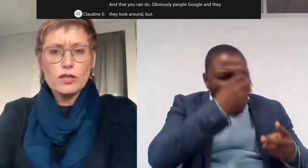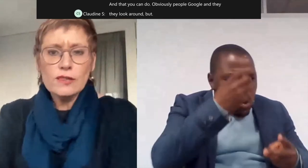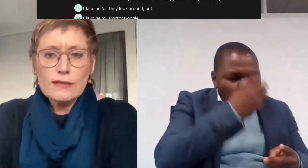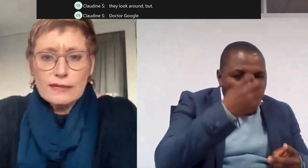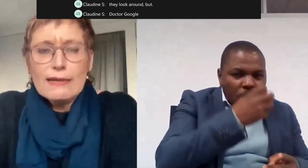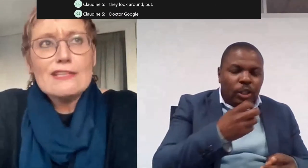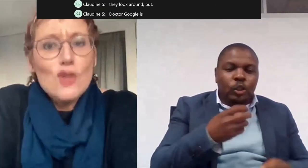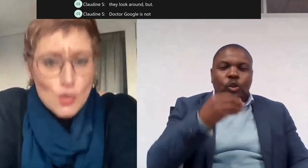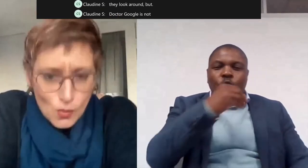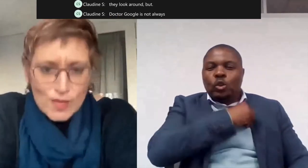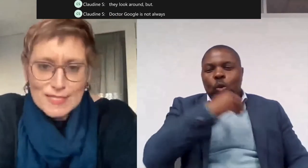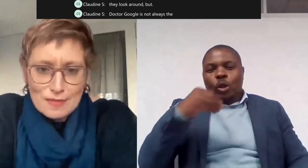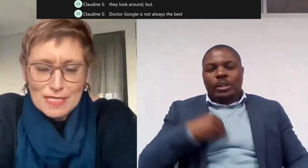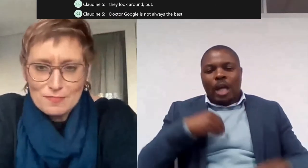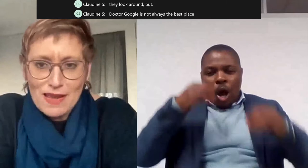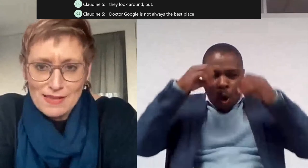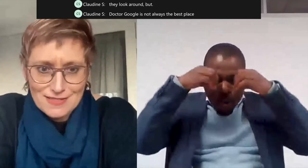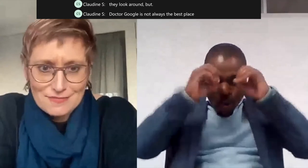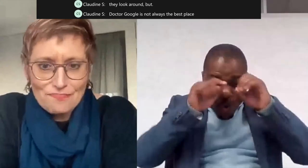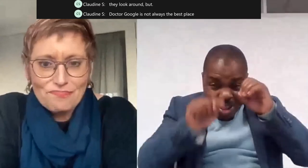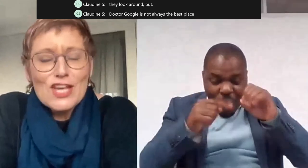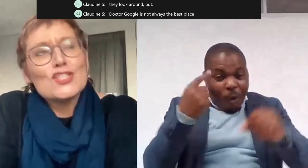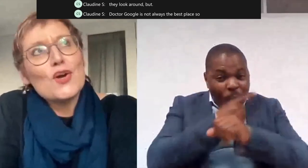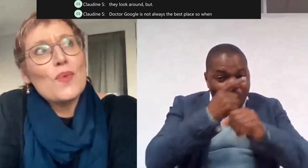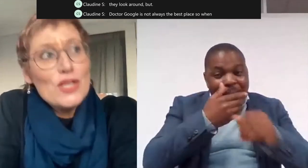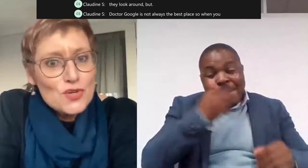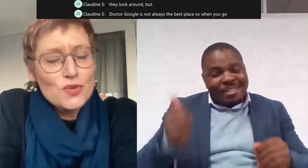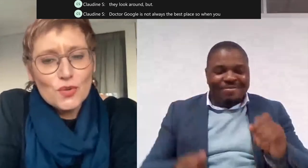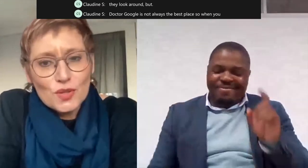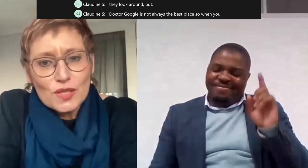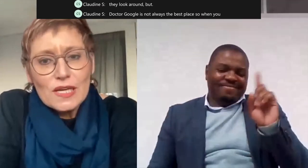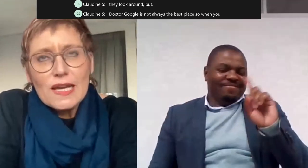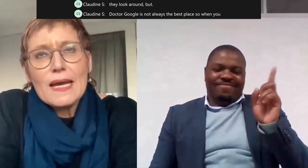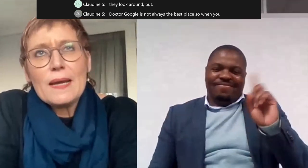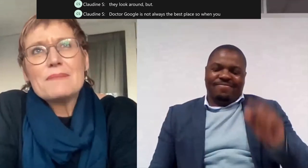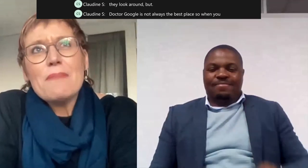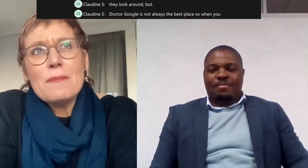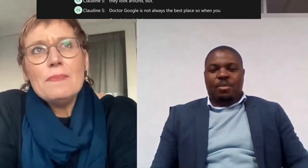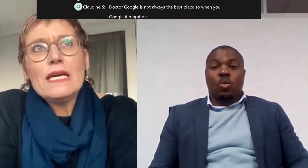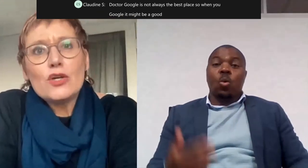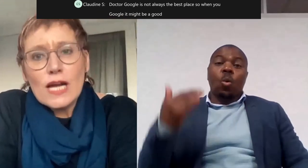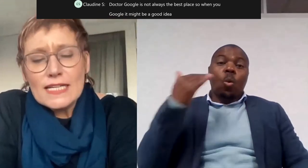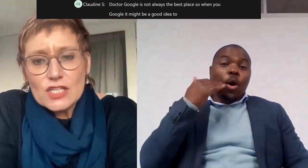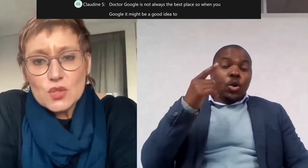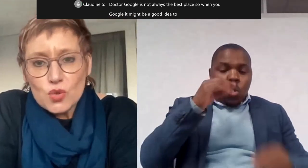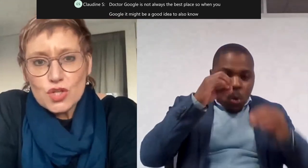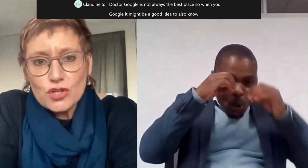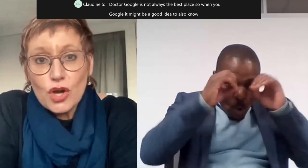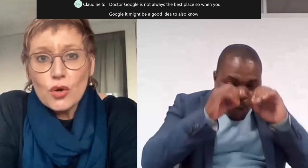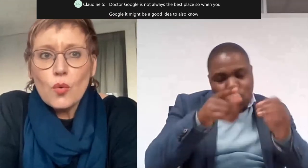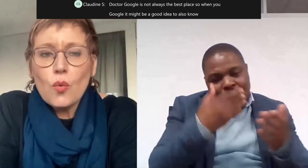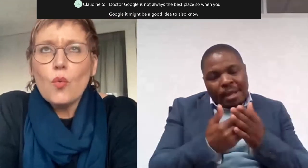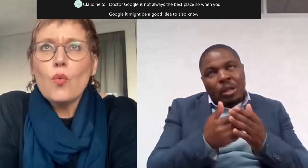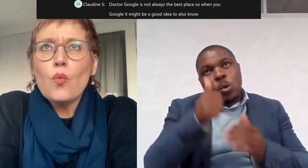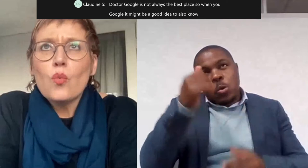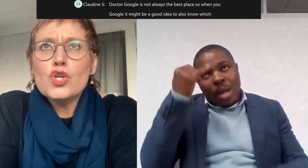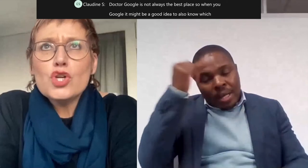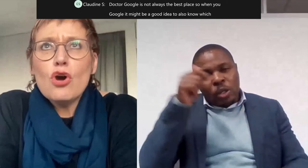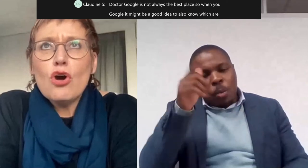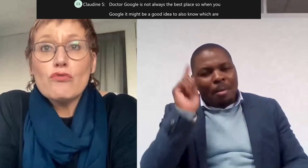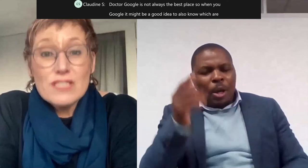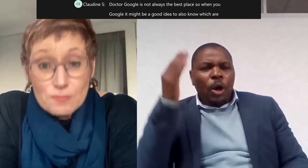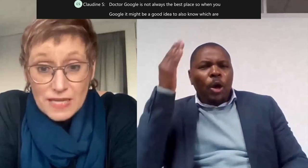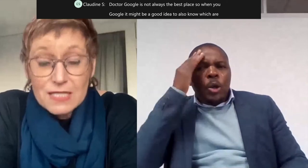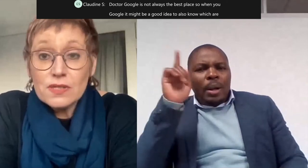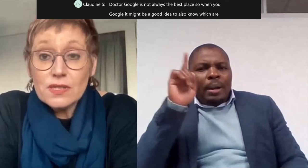Dr. Google is not always the best place. So when you Google, it might be a good idea to also know